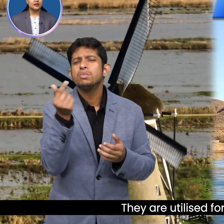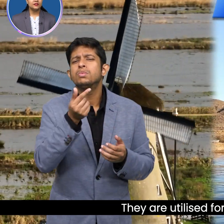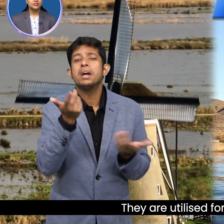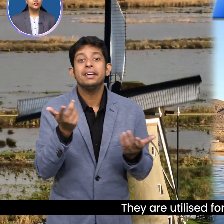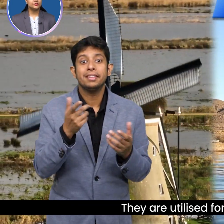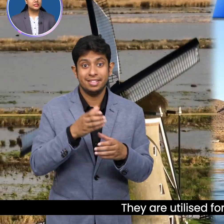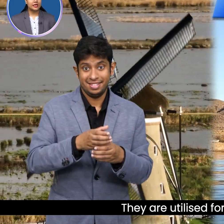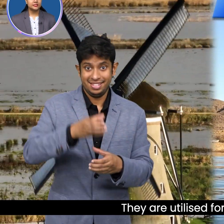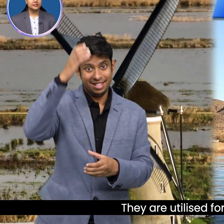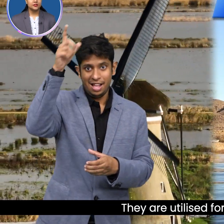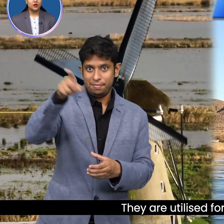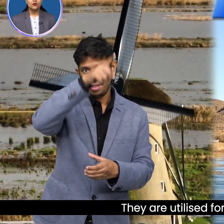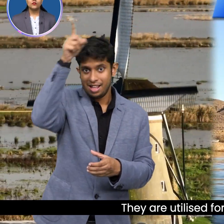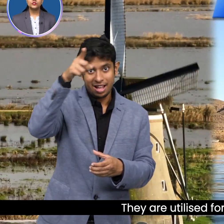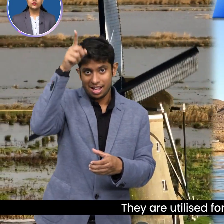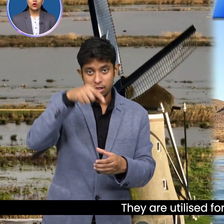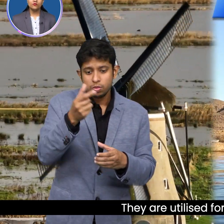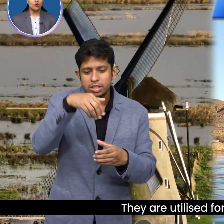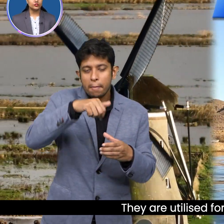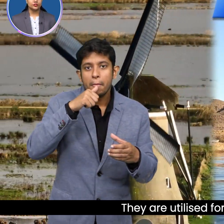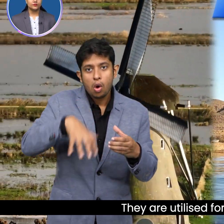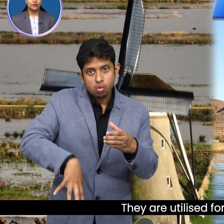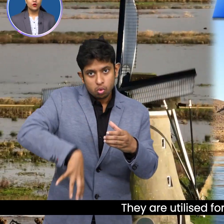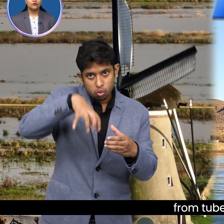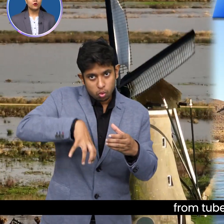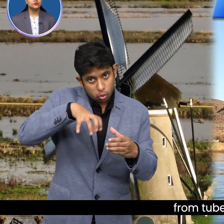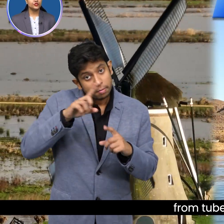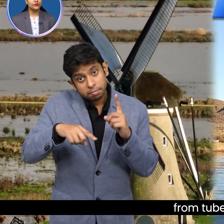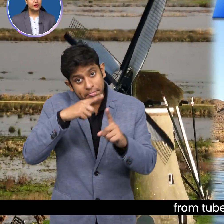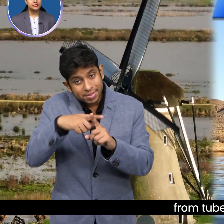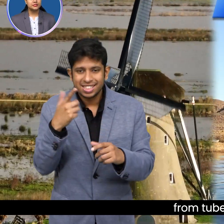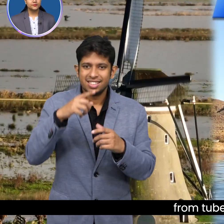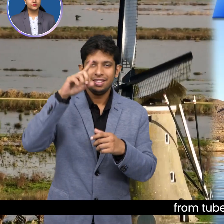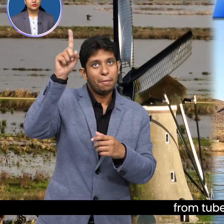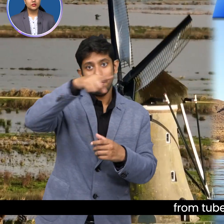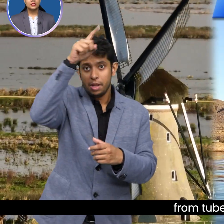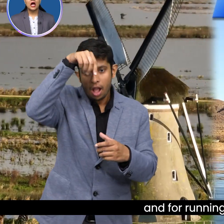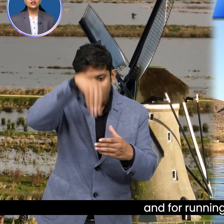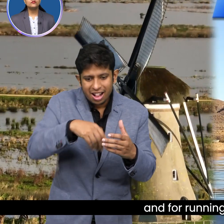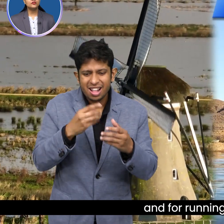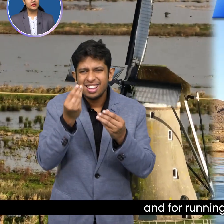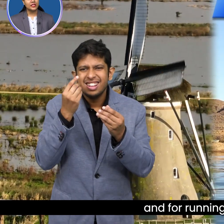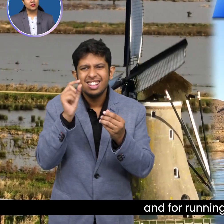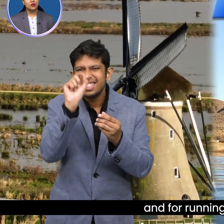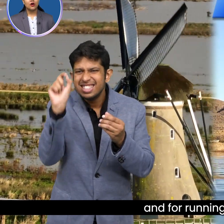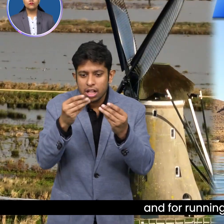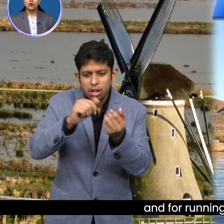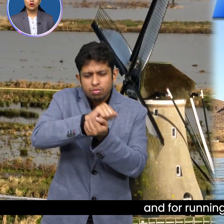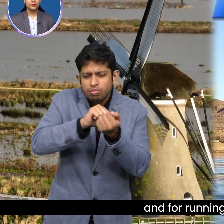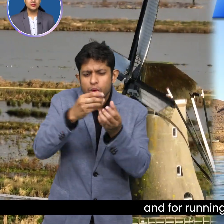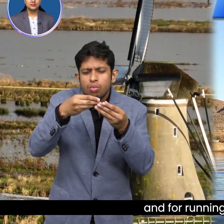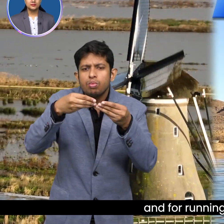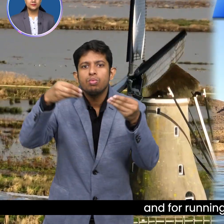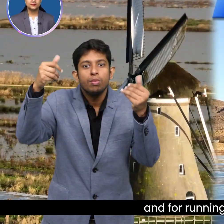They are utilized for drawing water from tube wells and for running